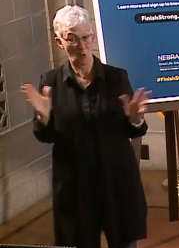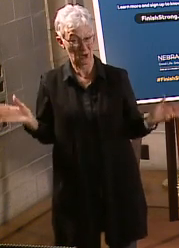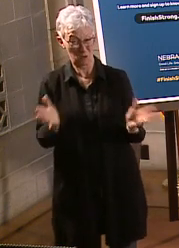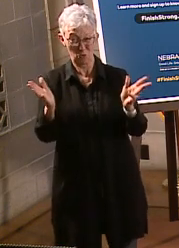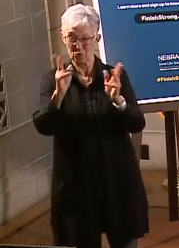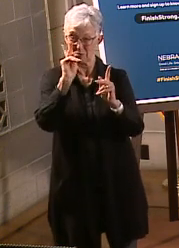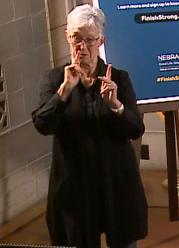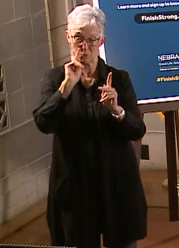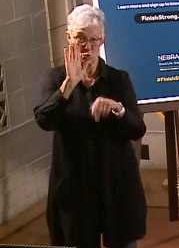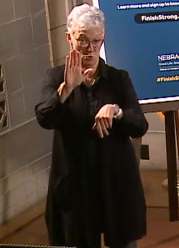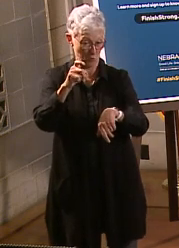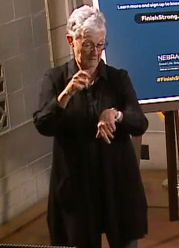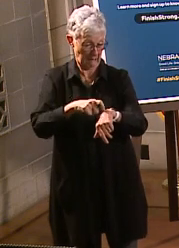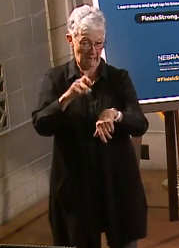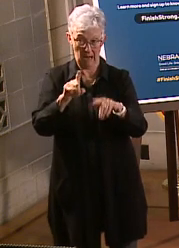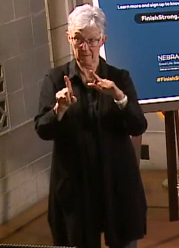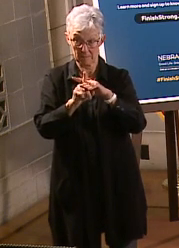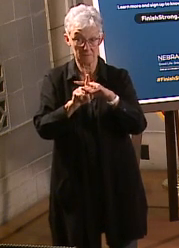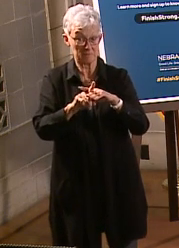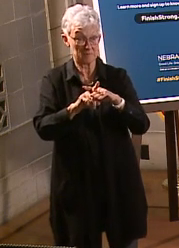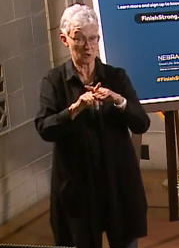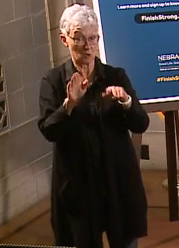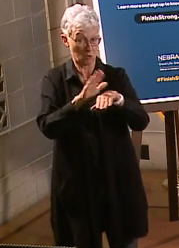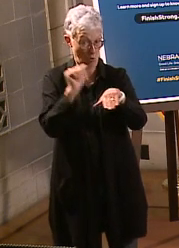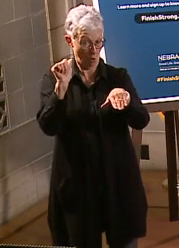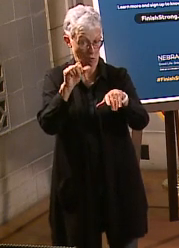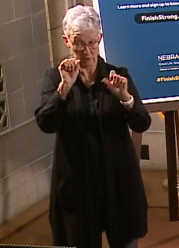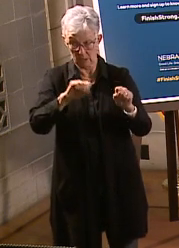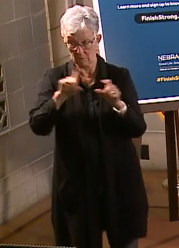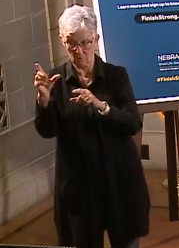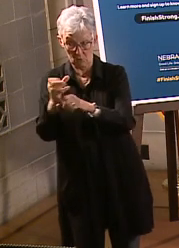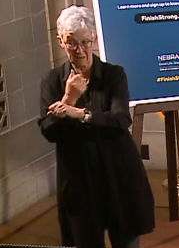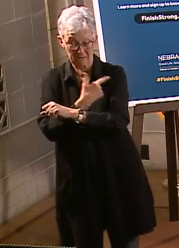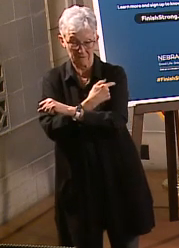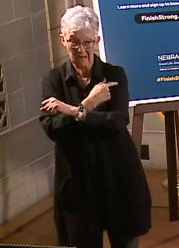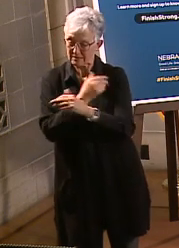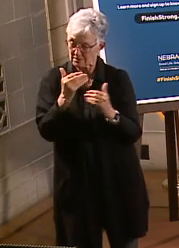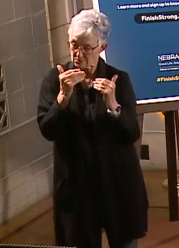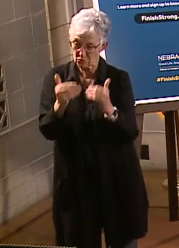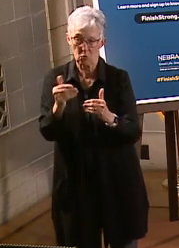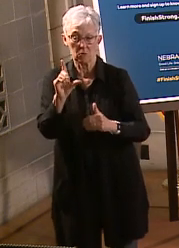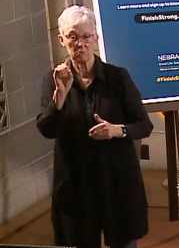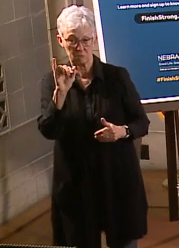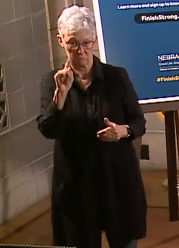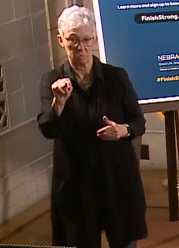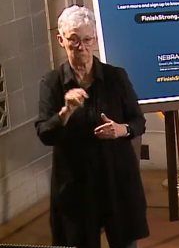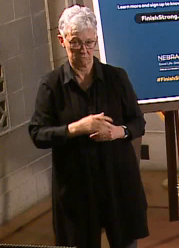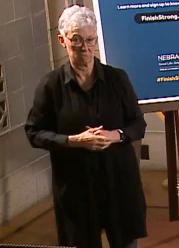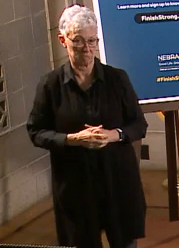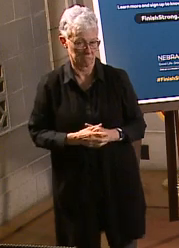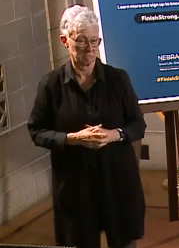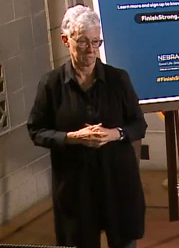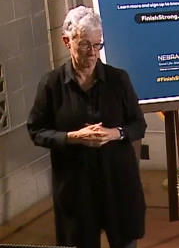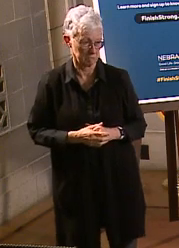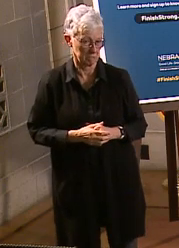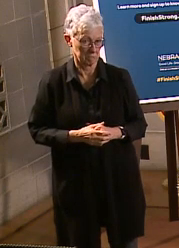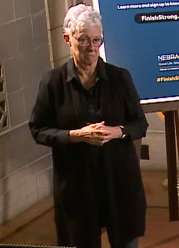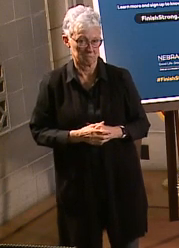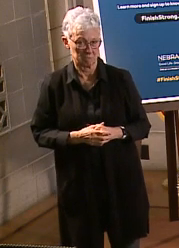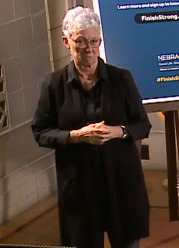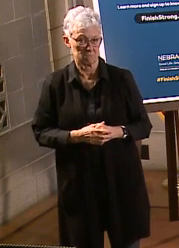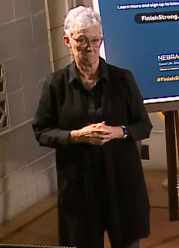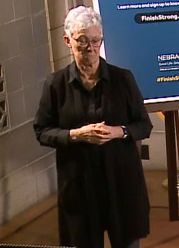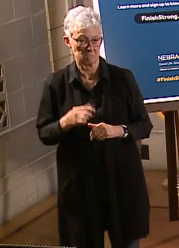get the vaccine. Matt also asks, I've been told that the state has taken over control of scheduling